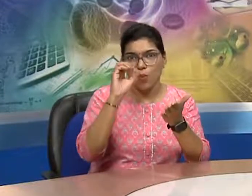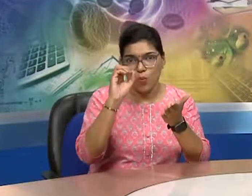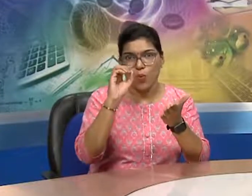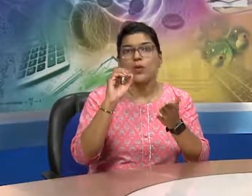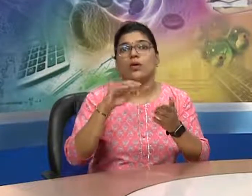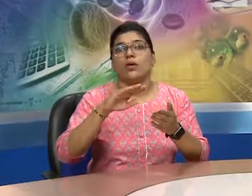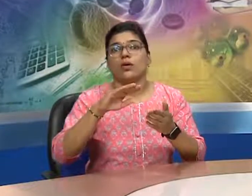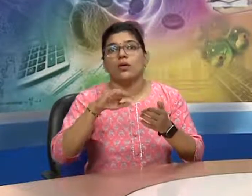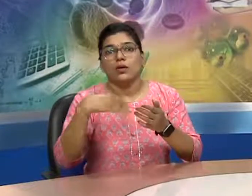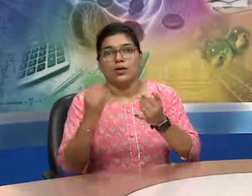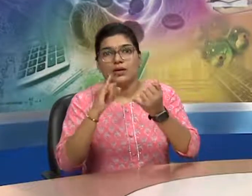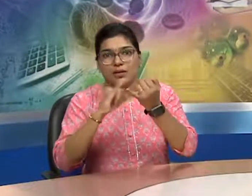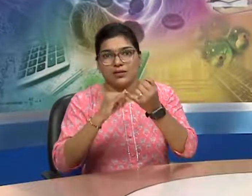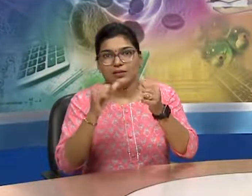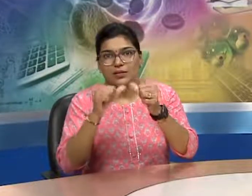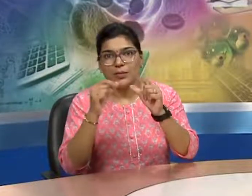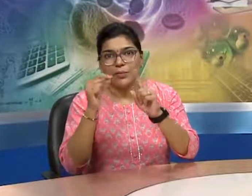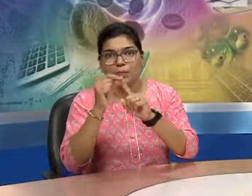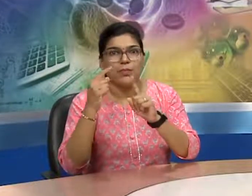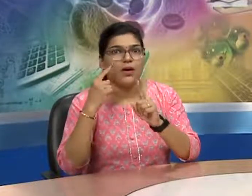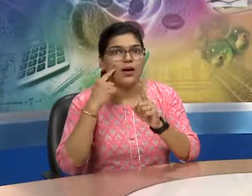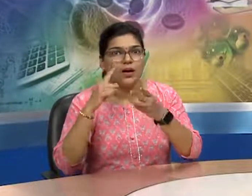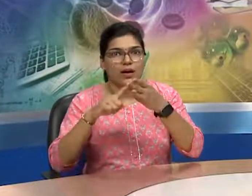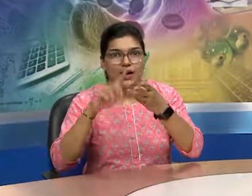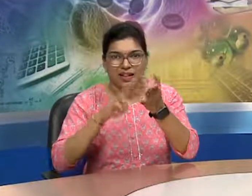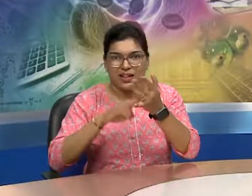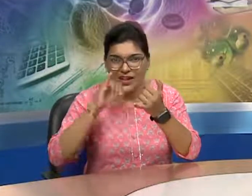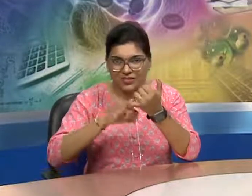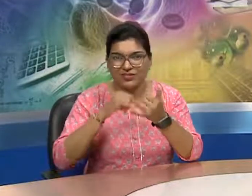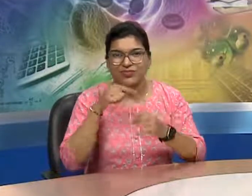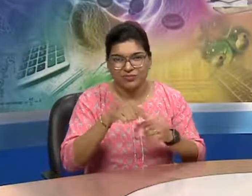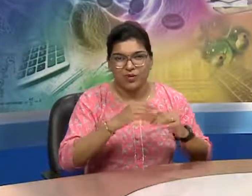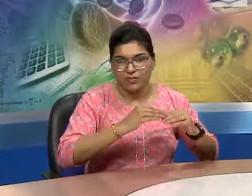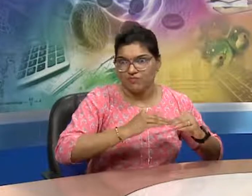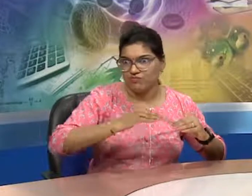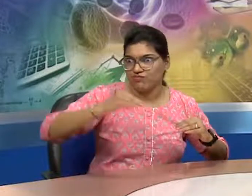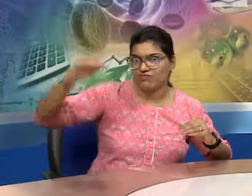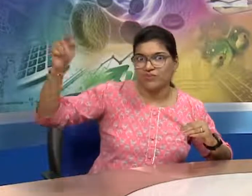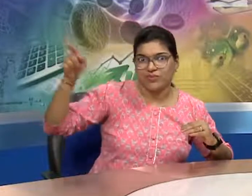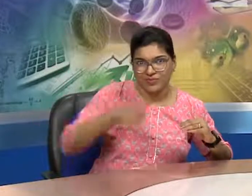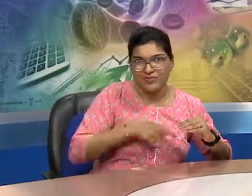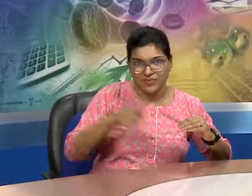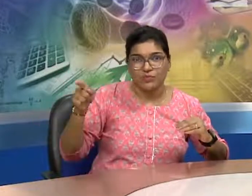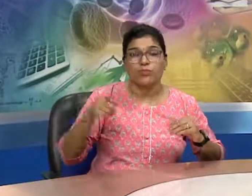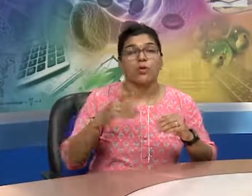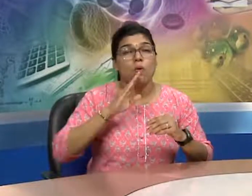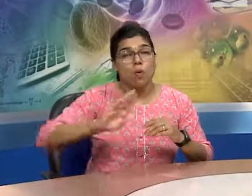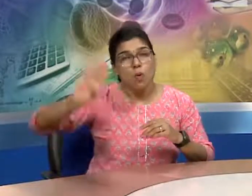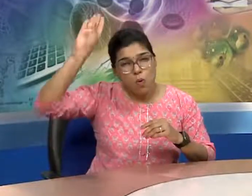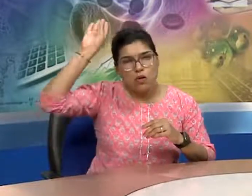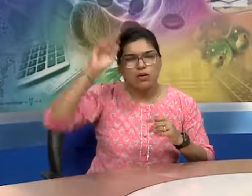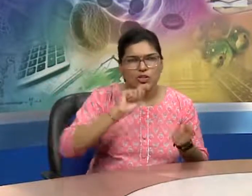explaining that humans belong to species of Homo sapiens.